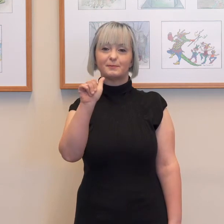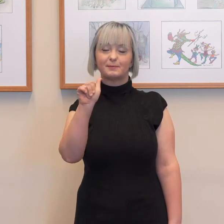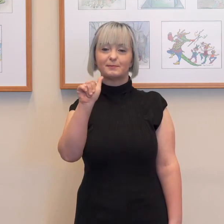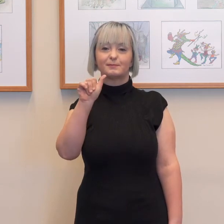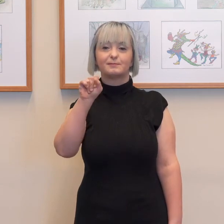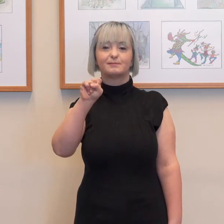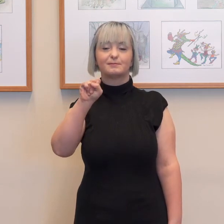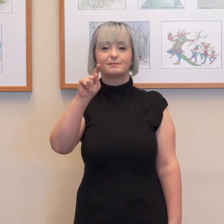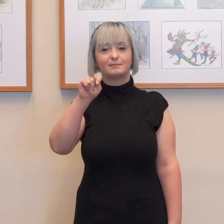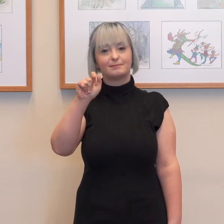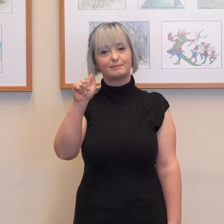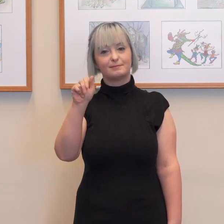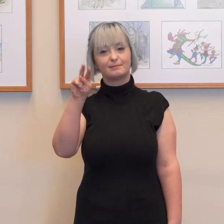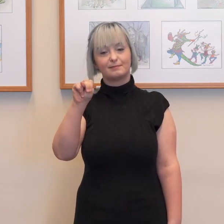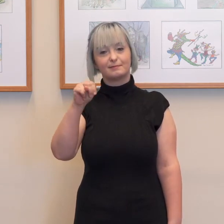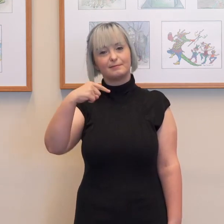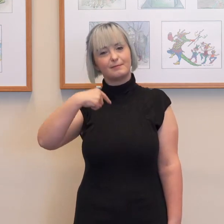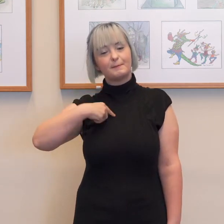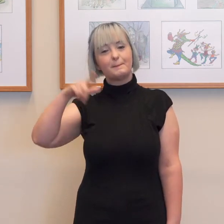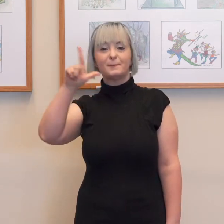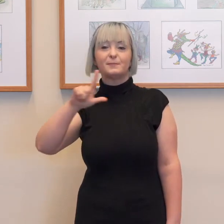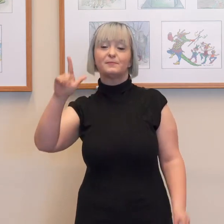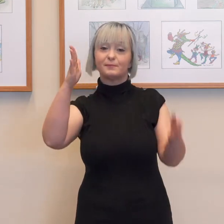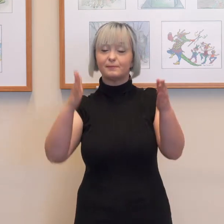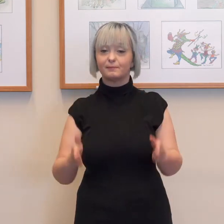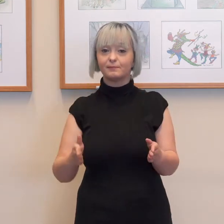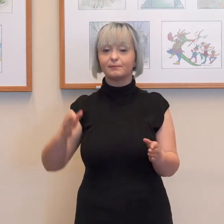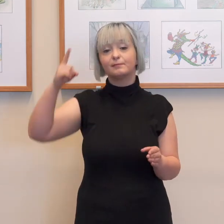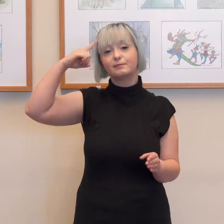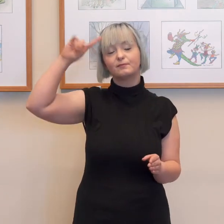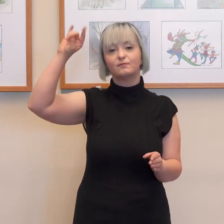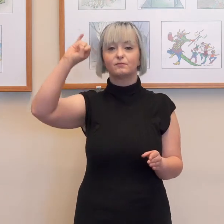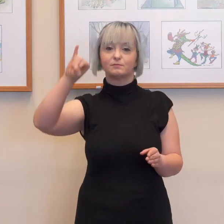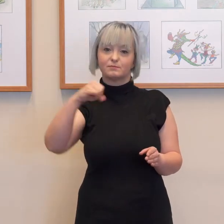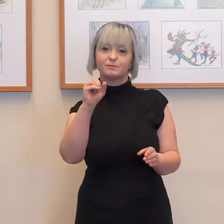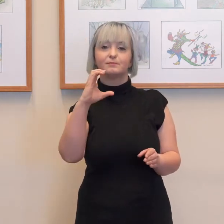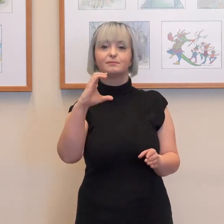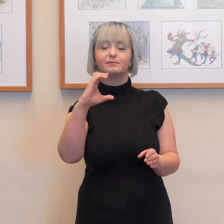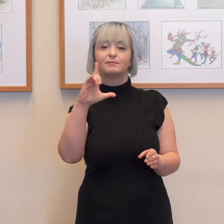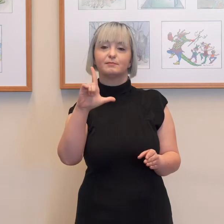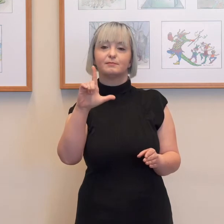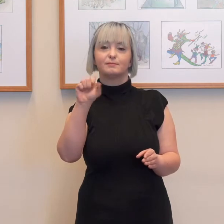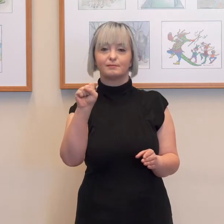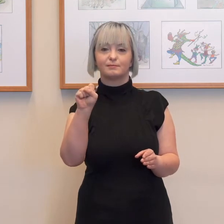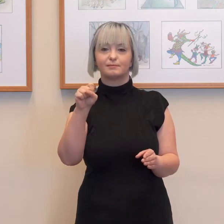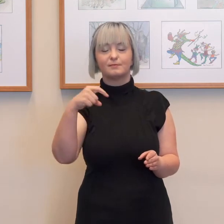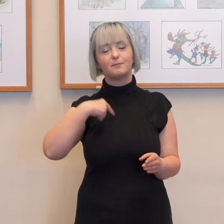My name is Brystan, and I am the Youth Services Coordinator for Jackson County Library System.